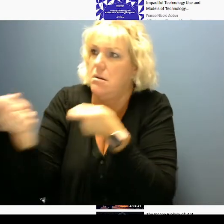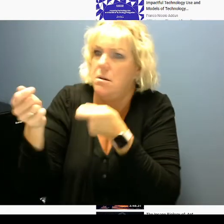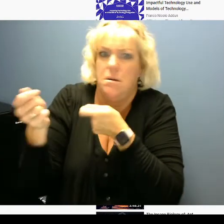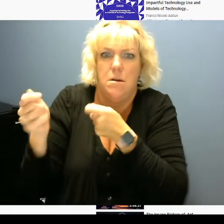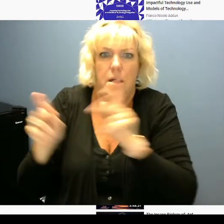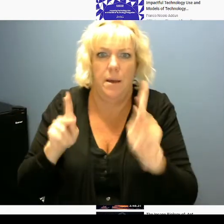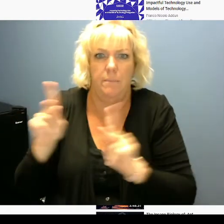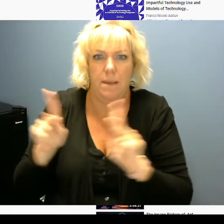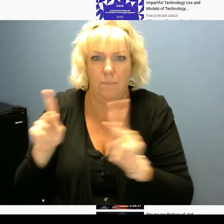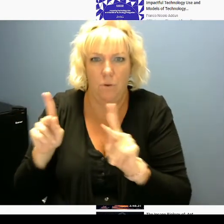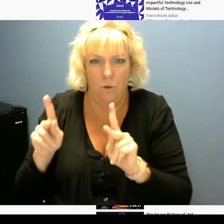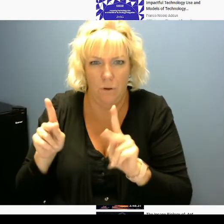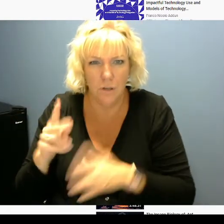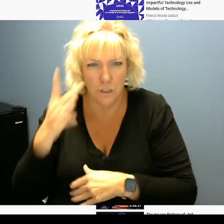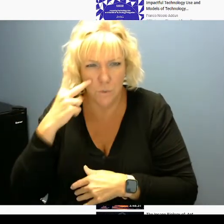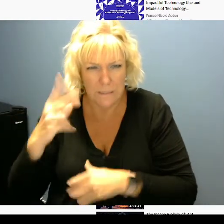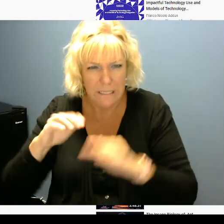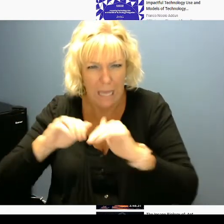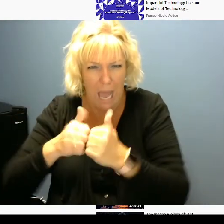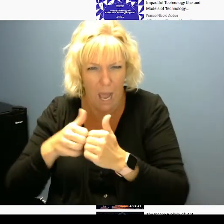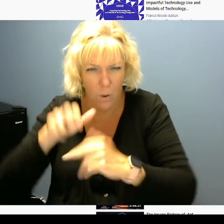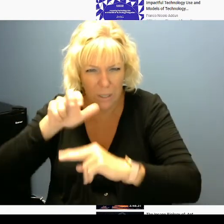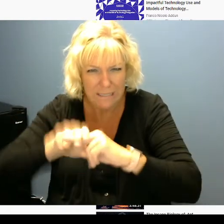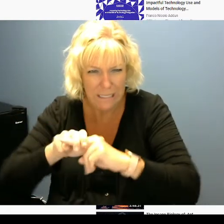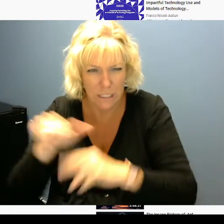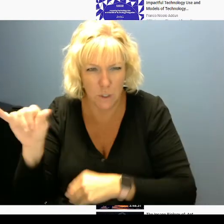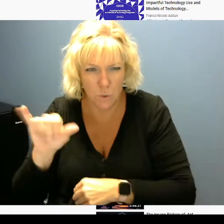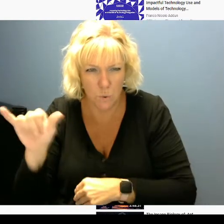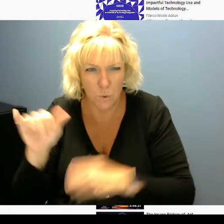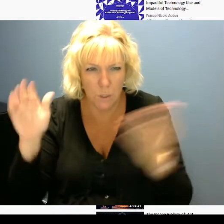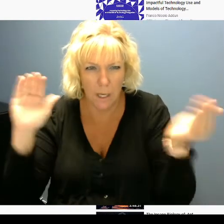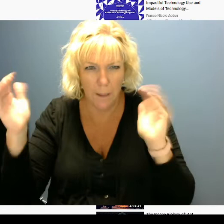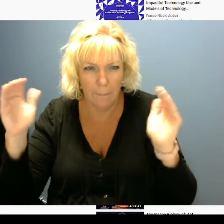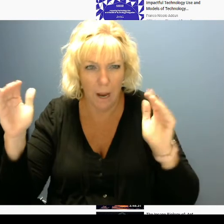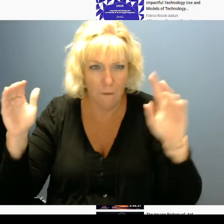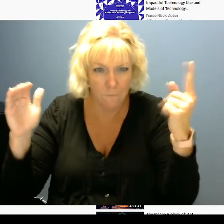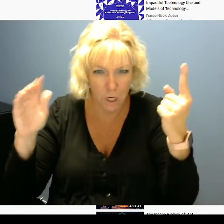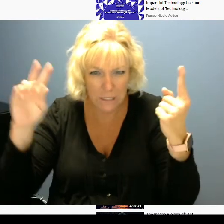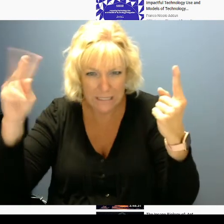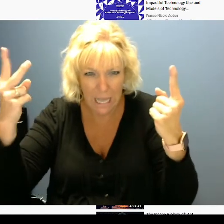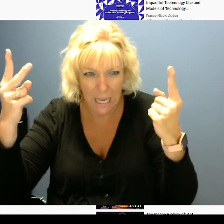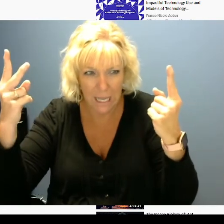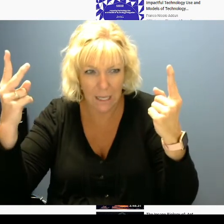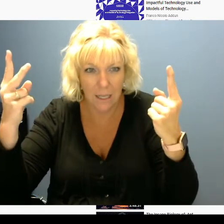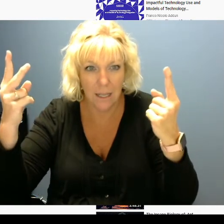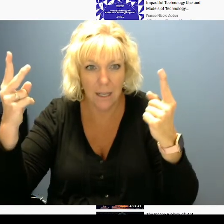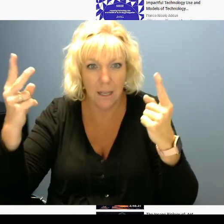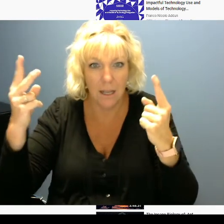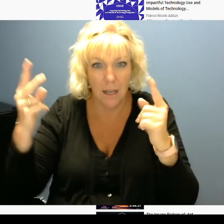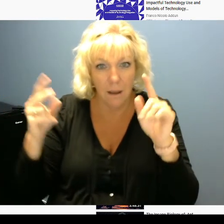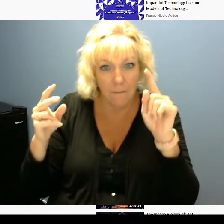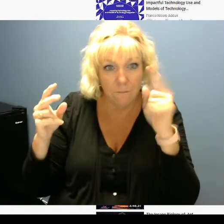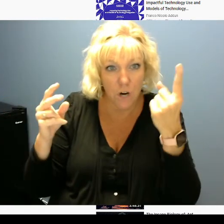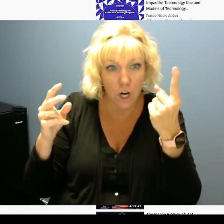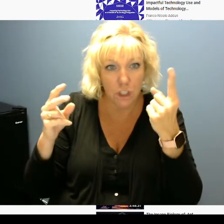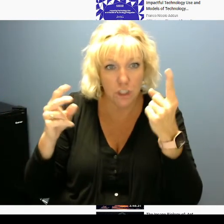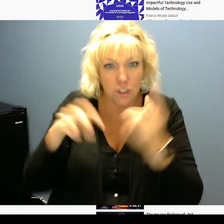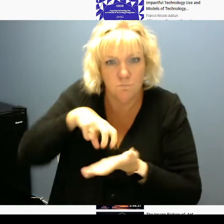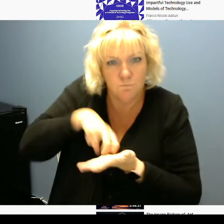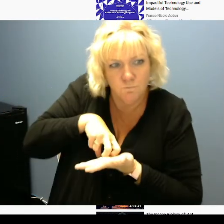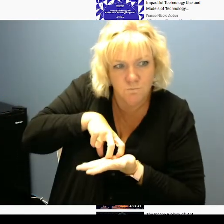how they're seated too. In White's image, the image on the top, they're squatted, but it's an active